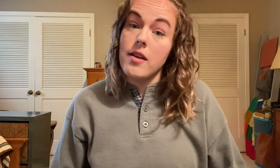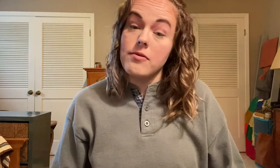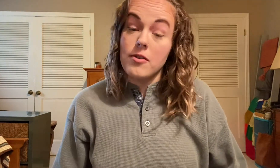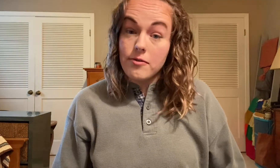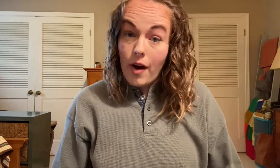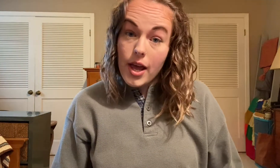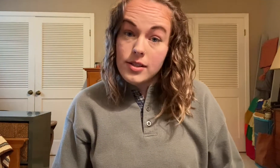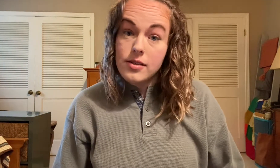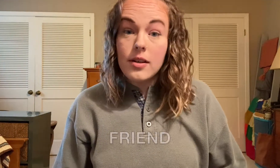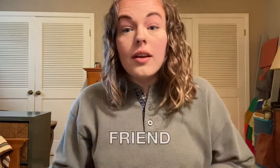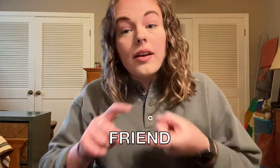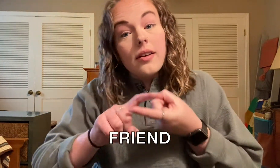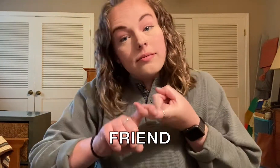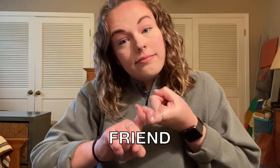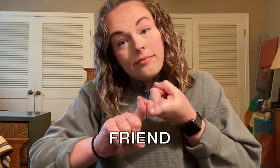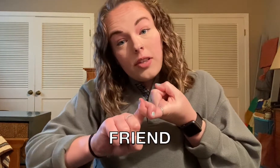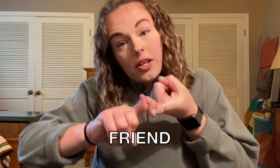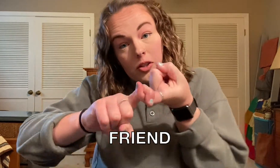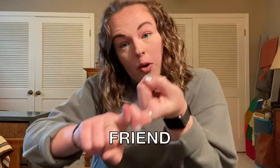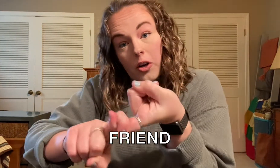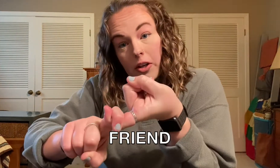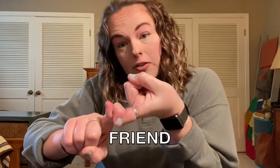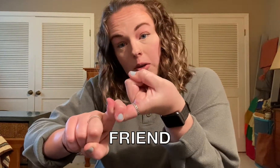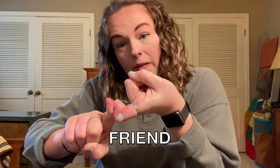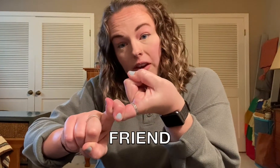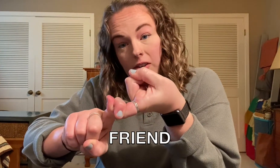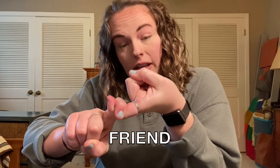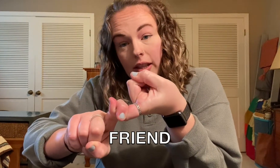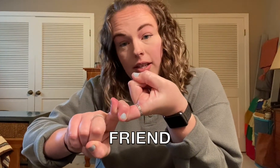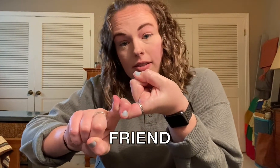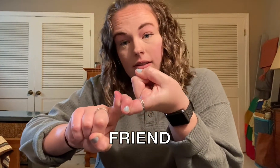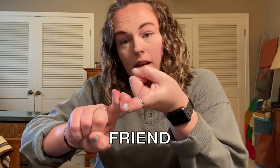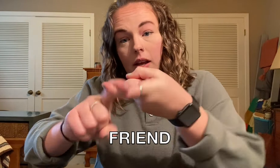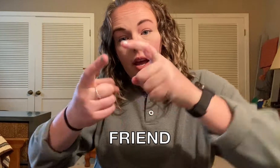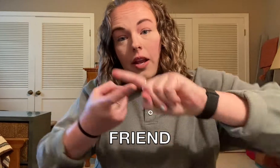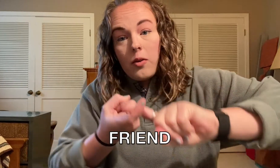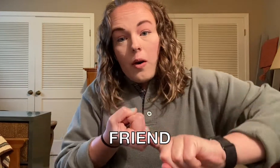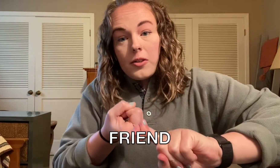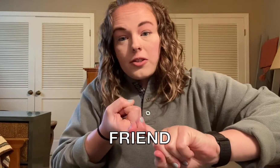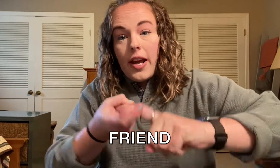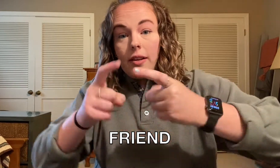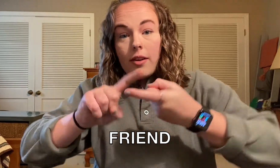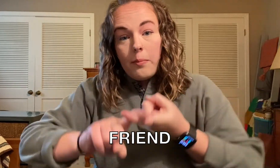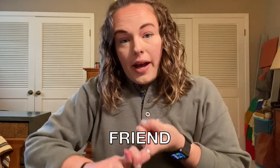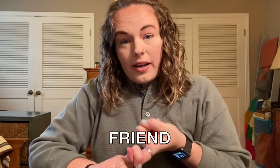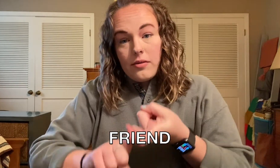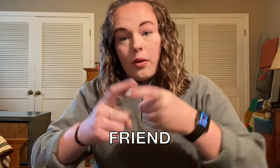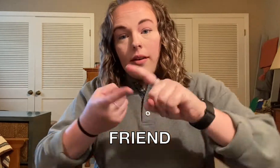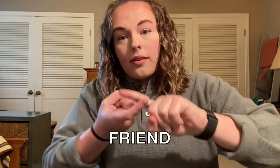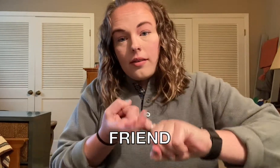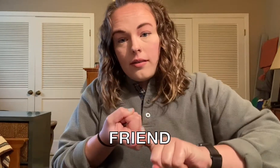for friend is you hook your two fingers like this and you alternate. You go back and forth.